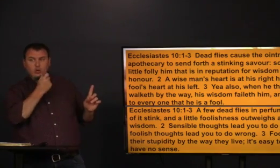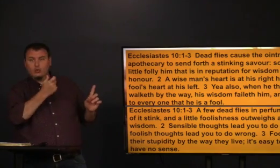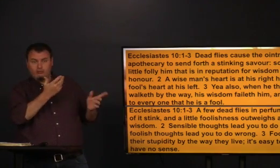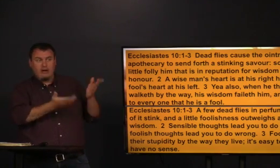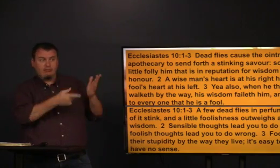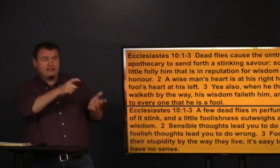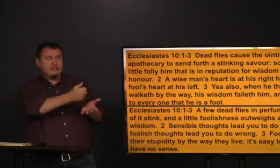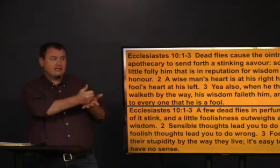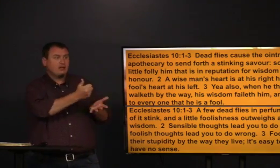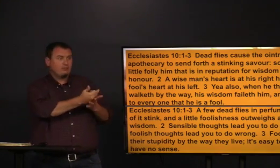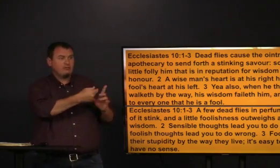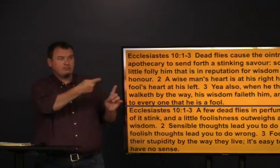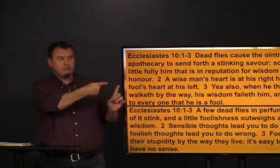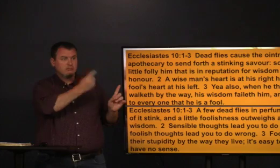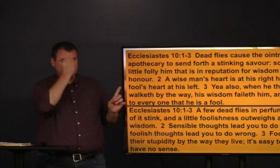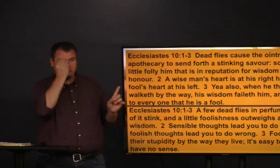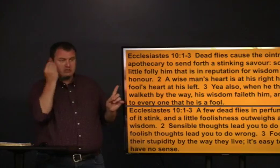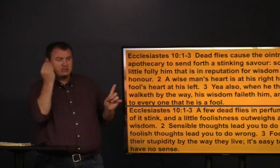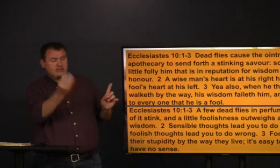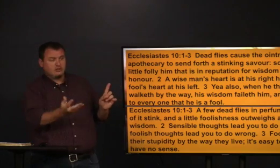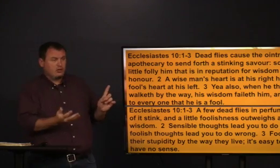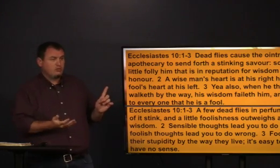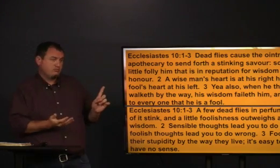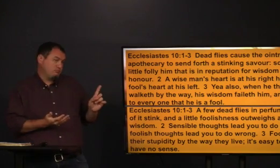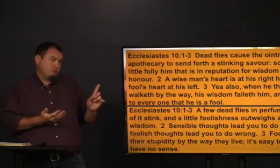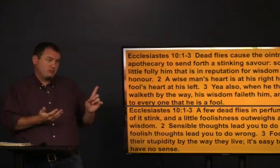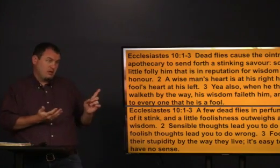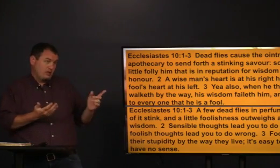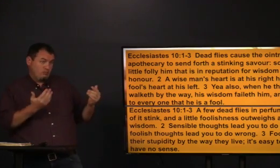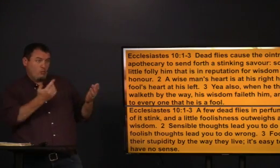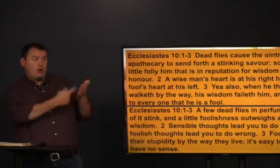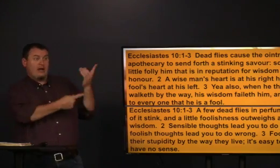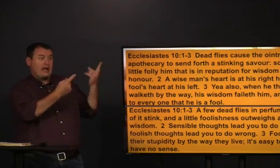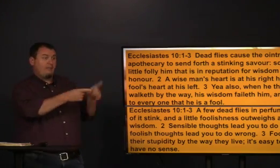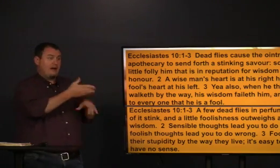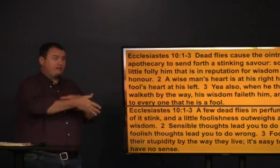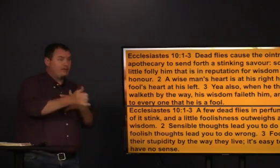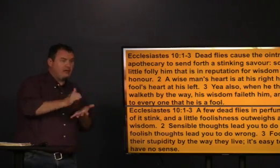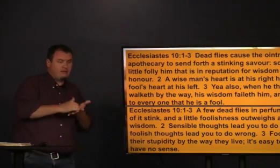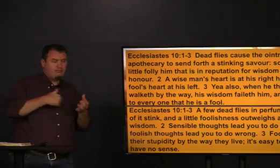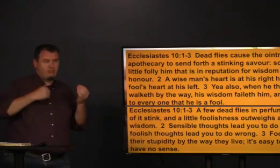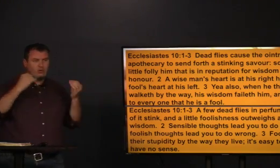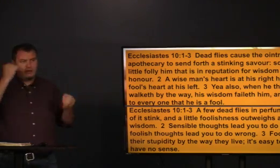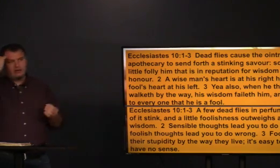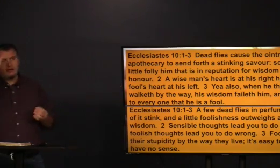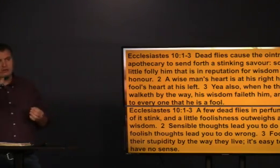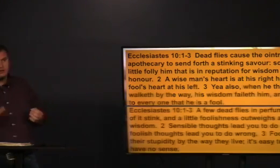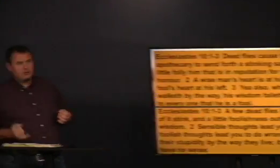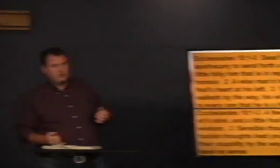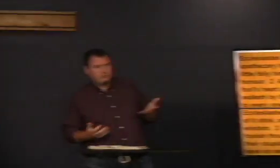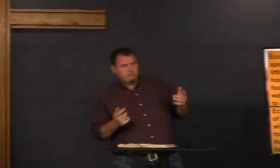who probably needs help. Just to let you know. What happened after that? No idea.